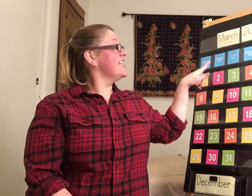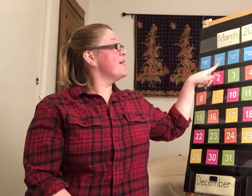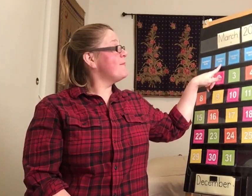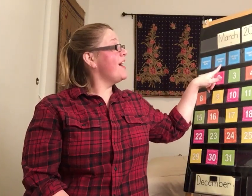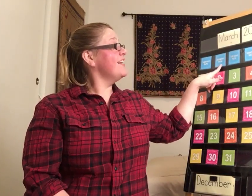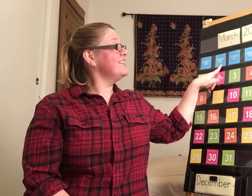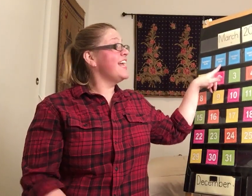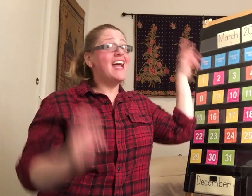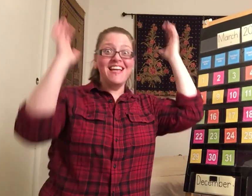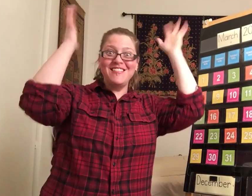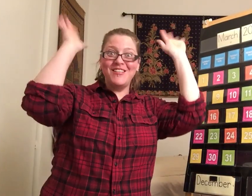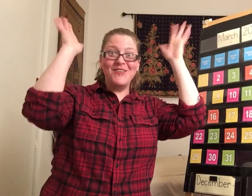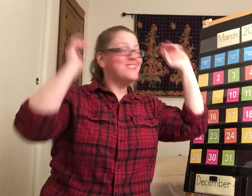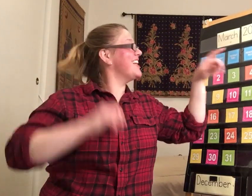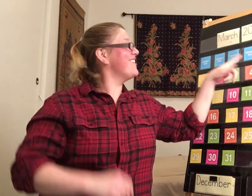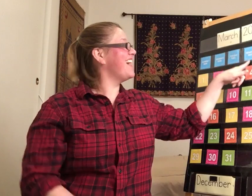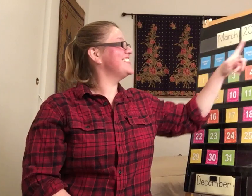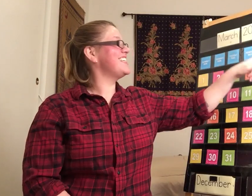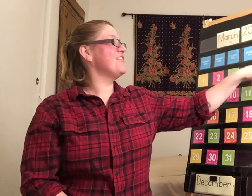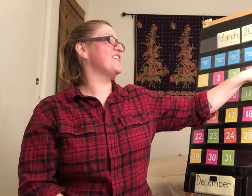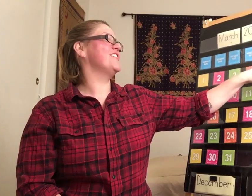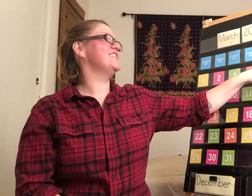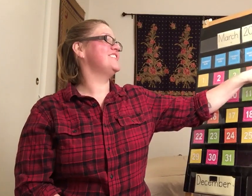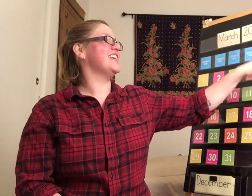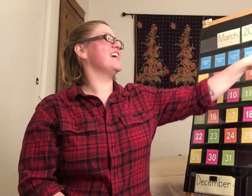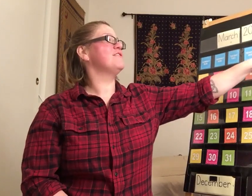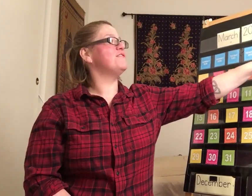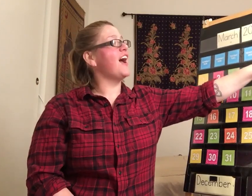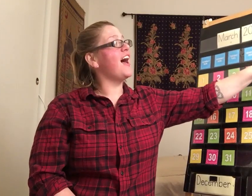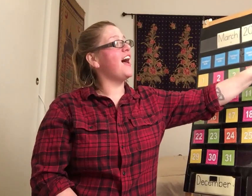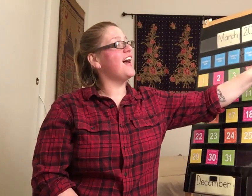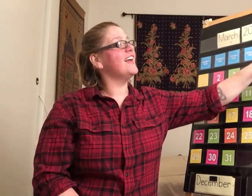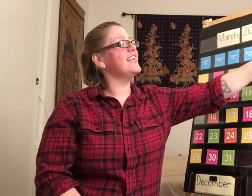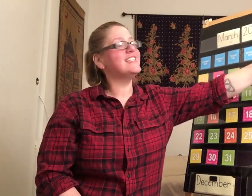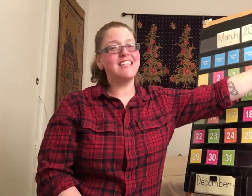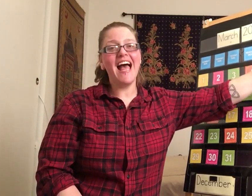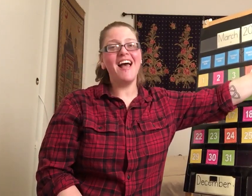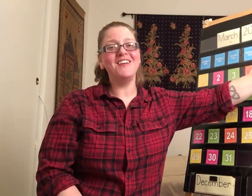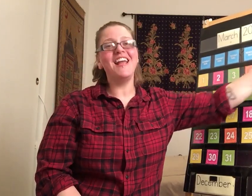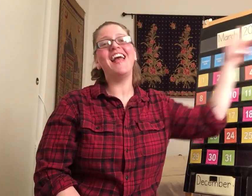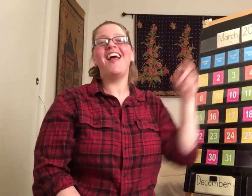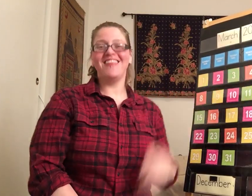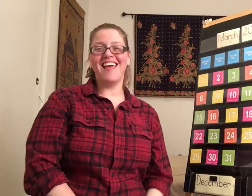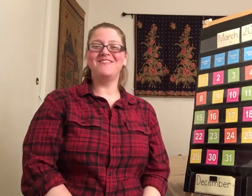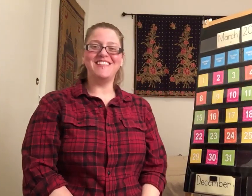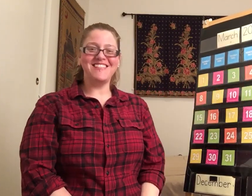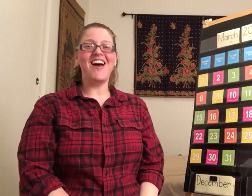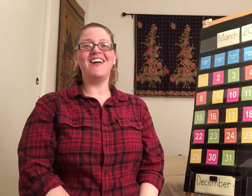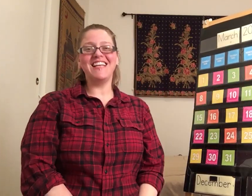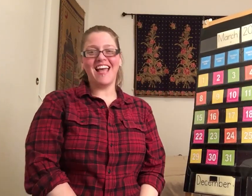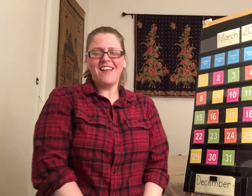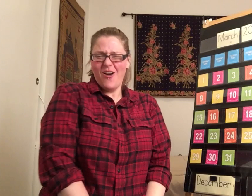Sunday, Monday, Tuesday, Wednesday, Thursday, Friday, Saturday, then we start again. Oh